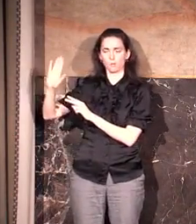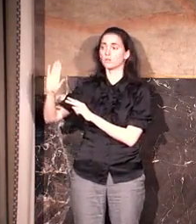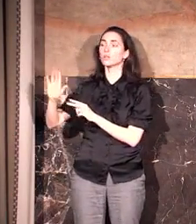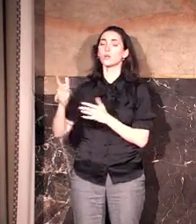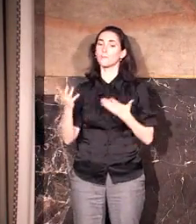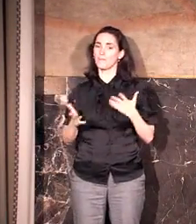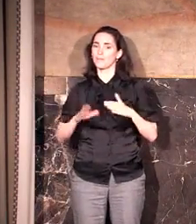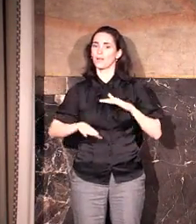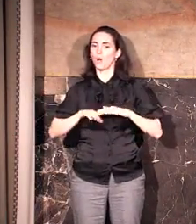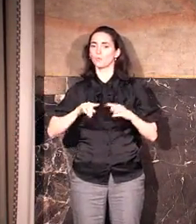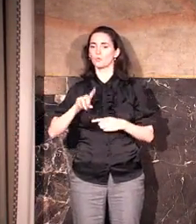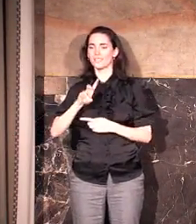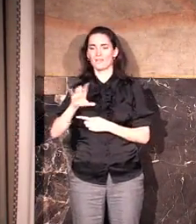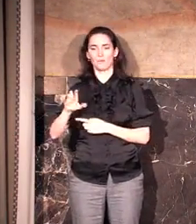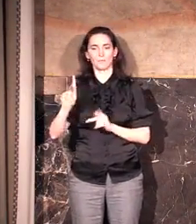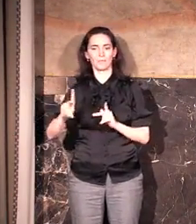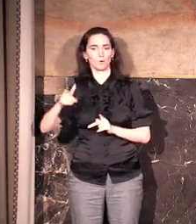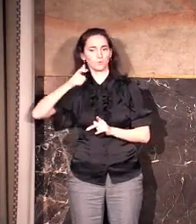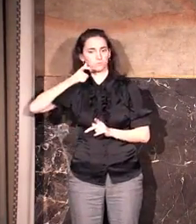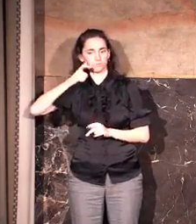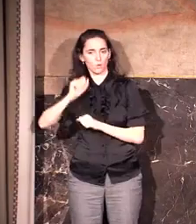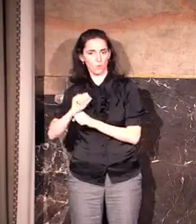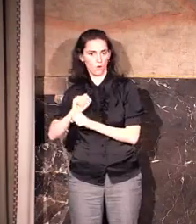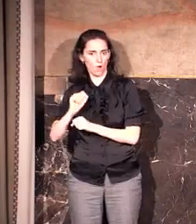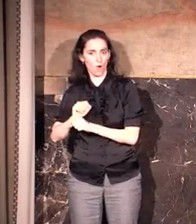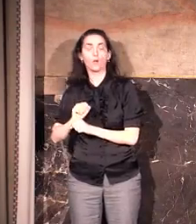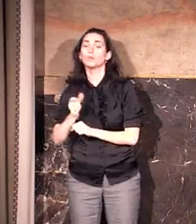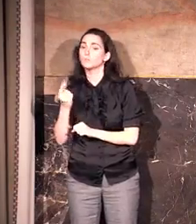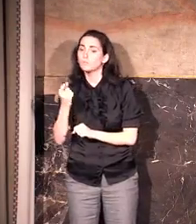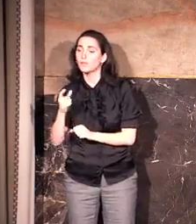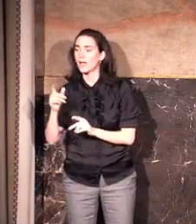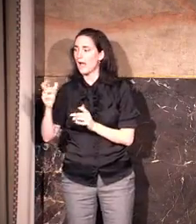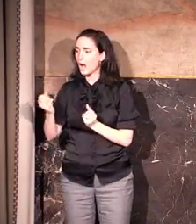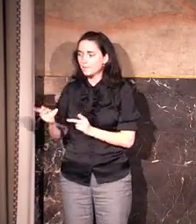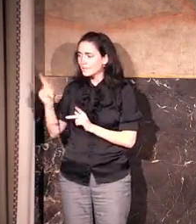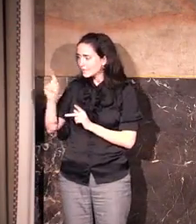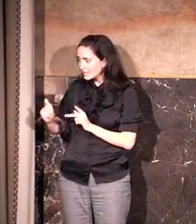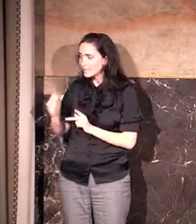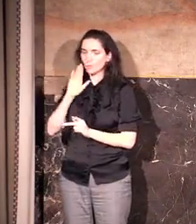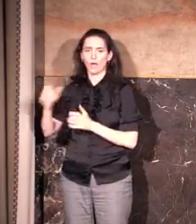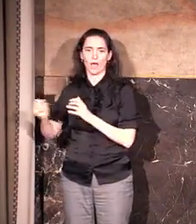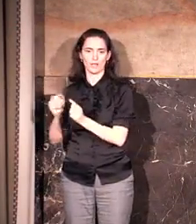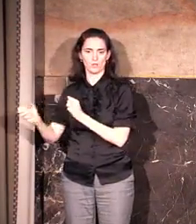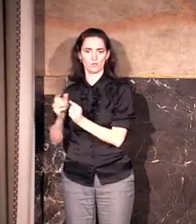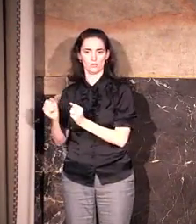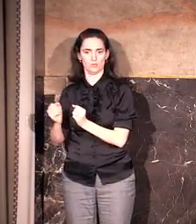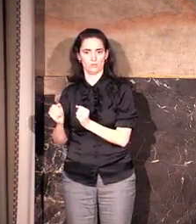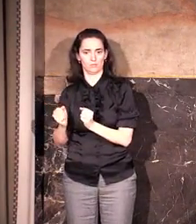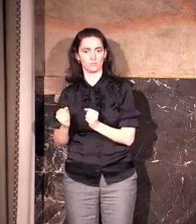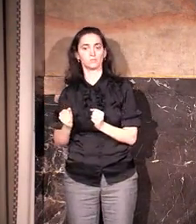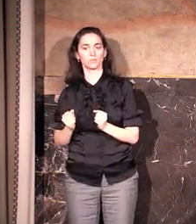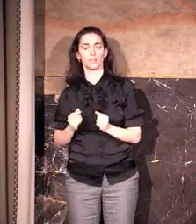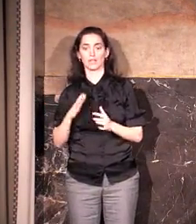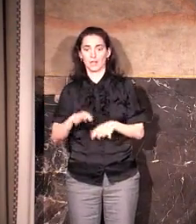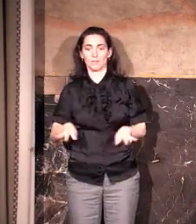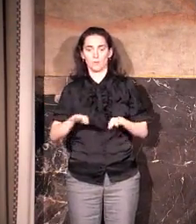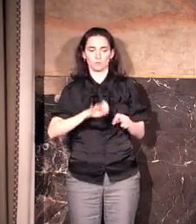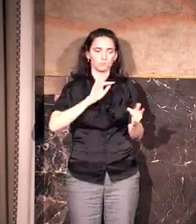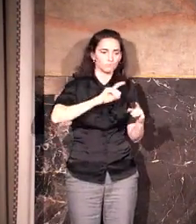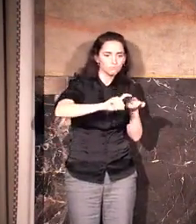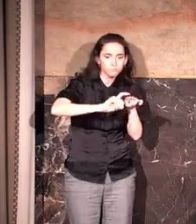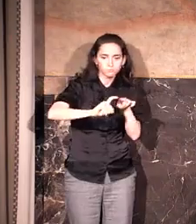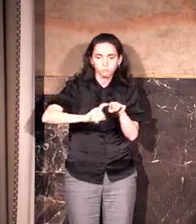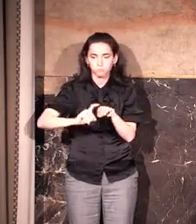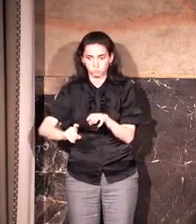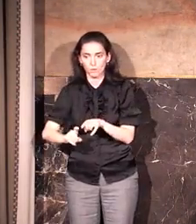assure people is we will get to as many contact tracers as we need in order to do the work that is so essential. In order to make this